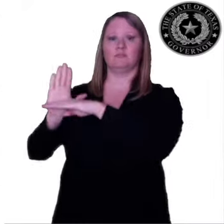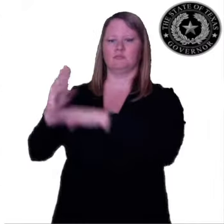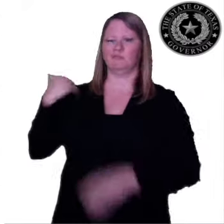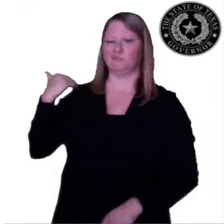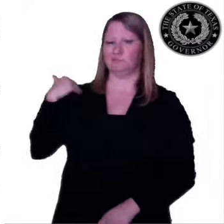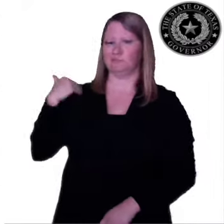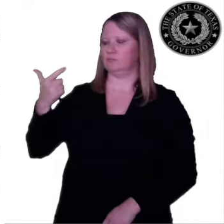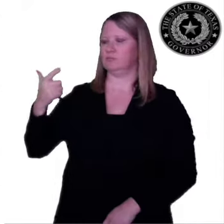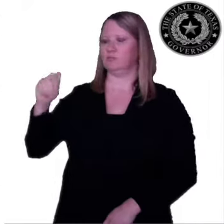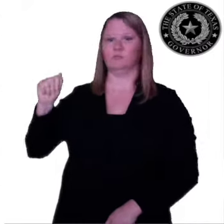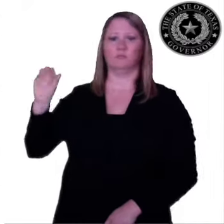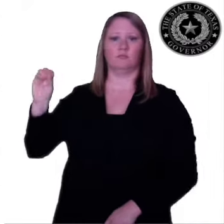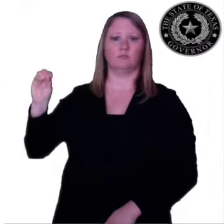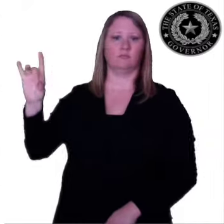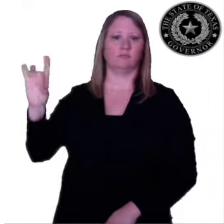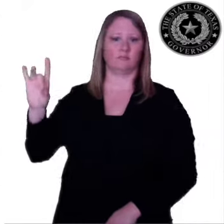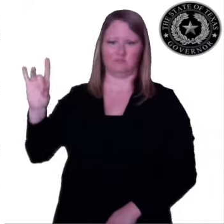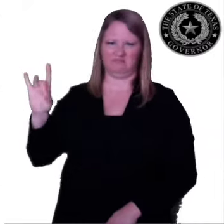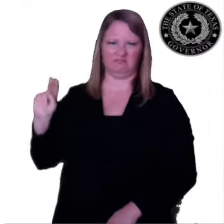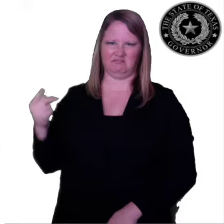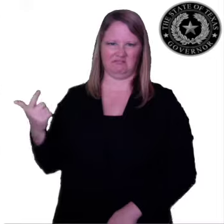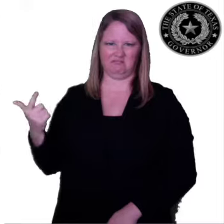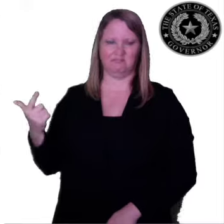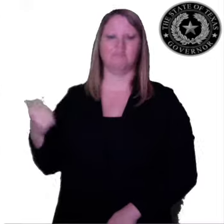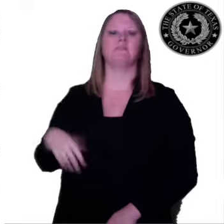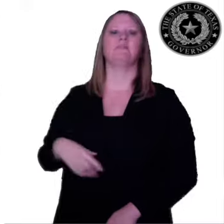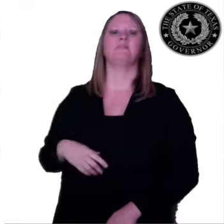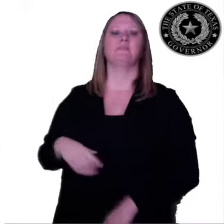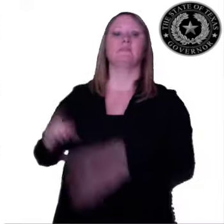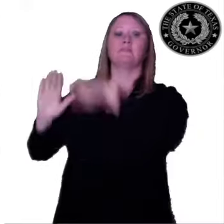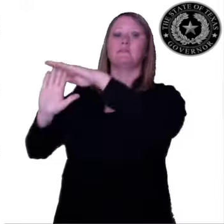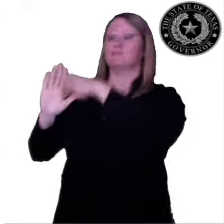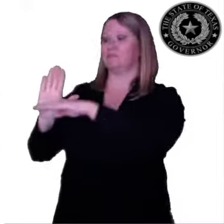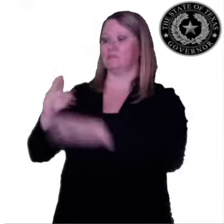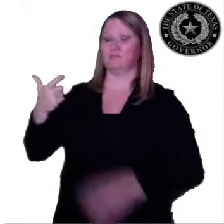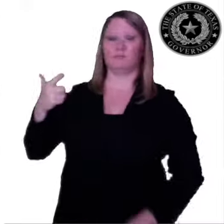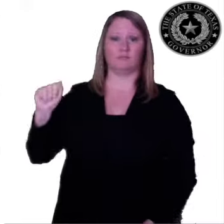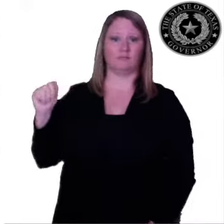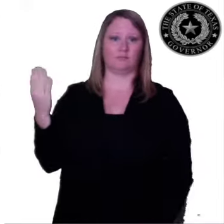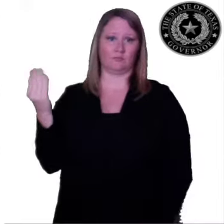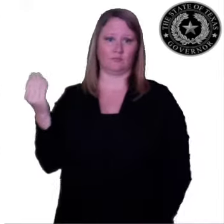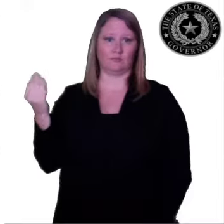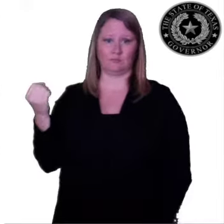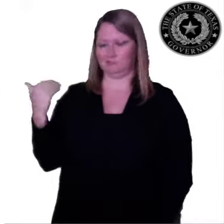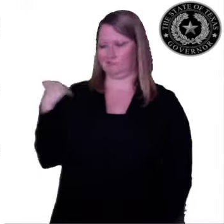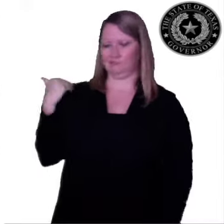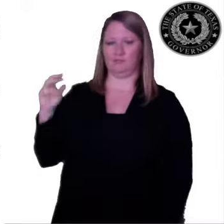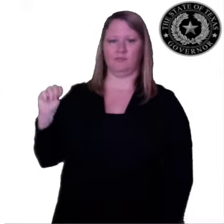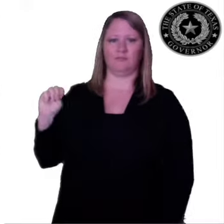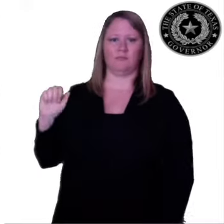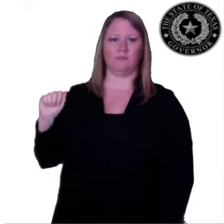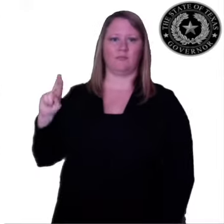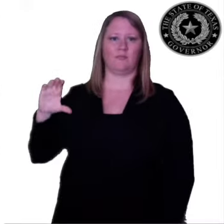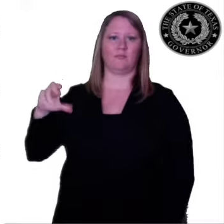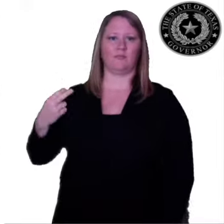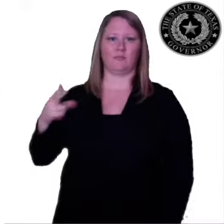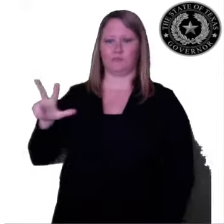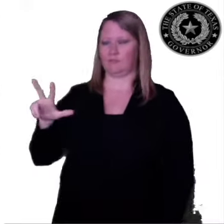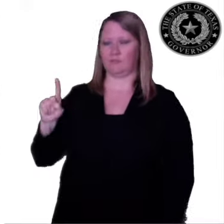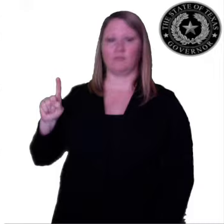Whereas shortly before Executive Order GA08 expired, I issued Executive